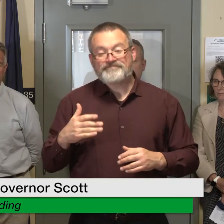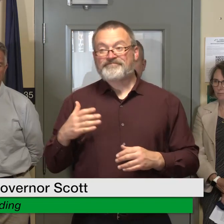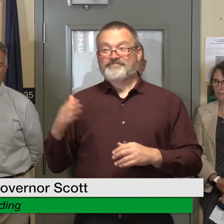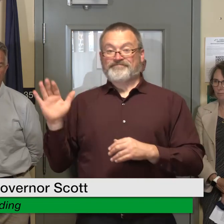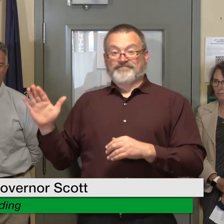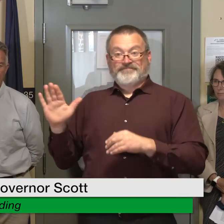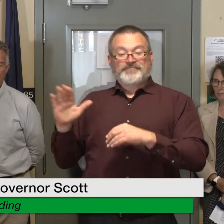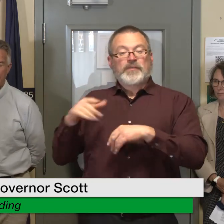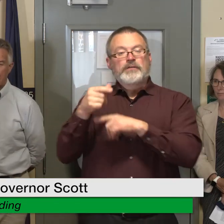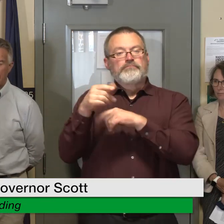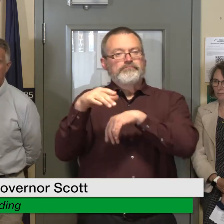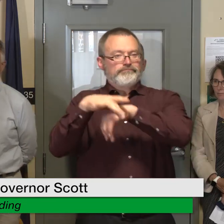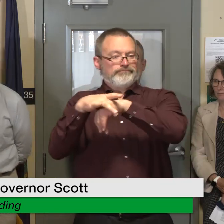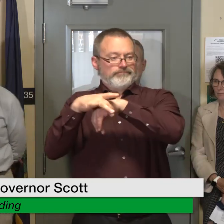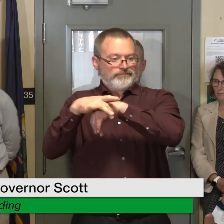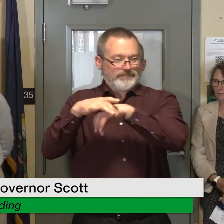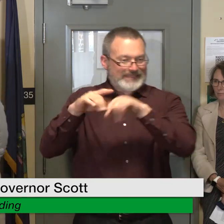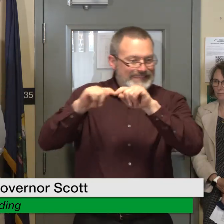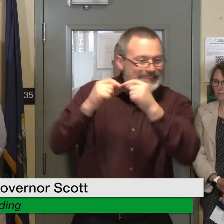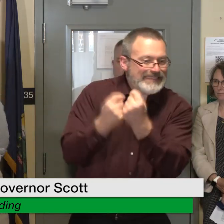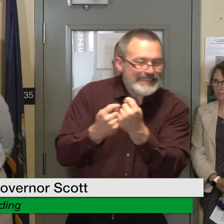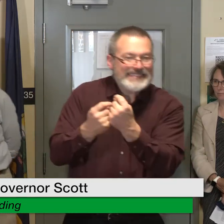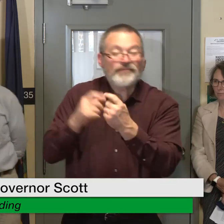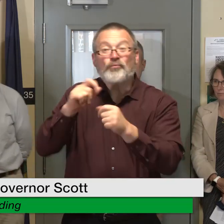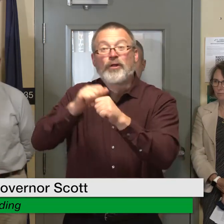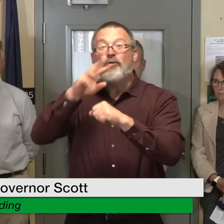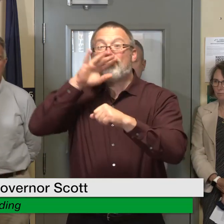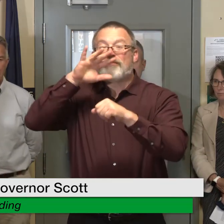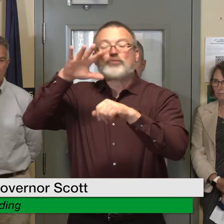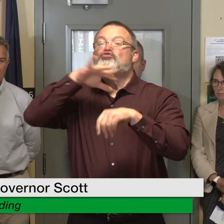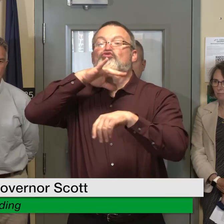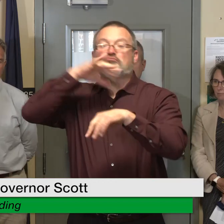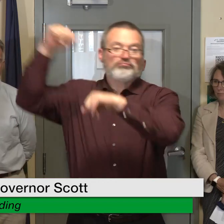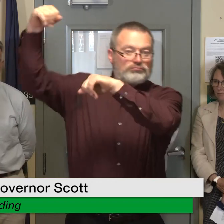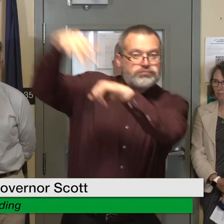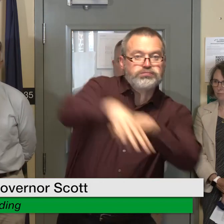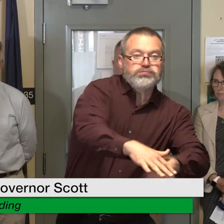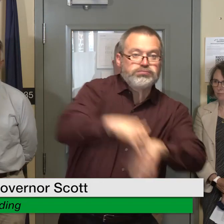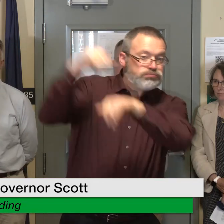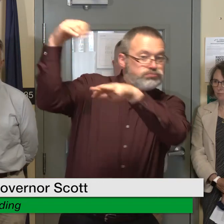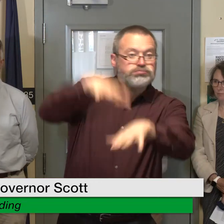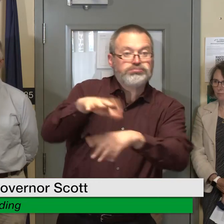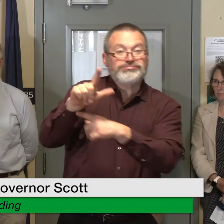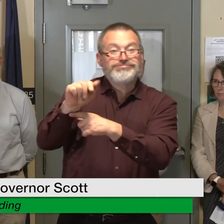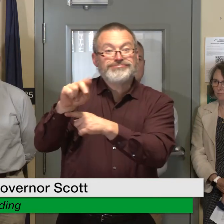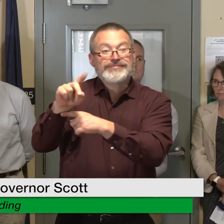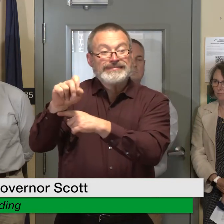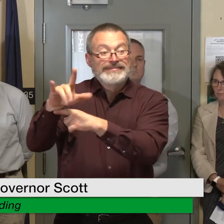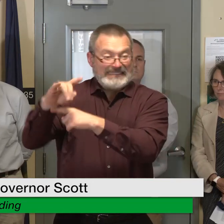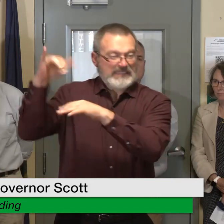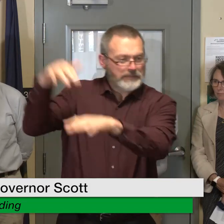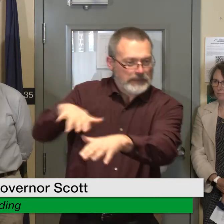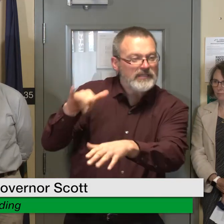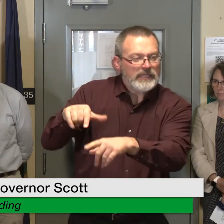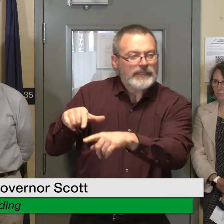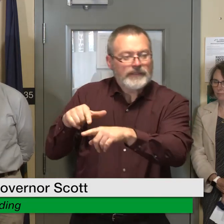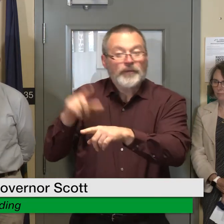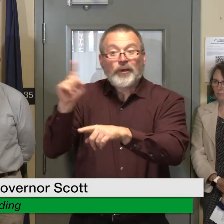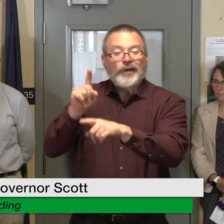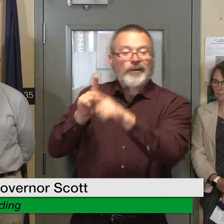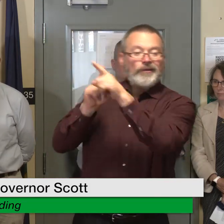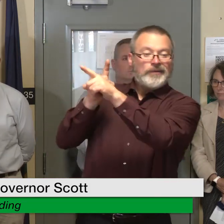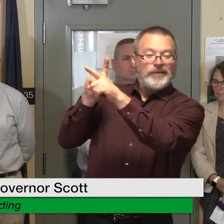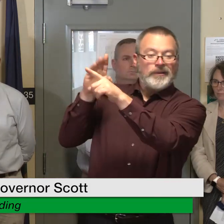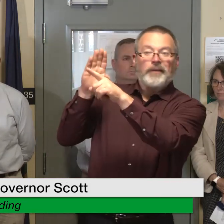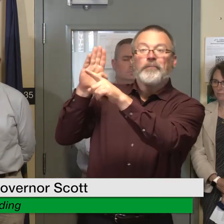New landslide and flood-related erosion reports include sites in Barton, Elmore, Jonesville, Linden, as well as